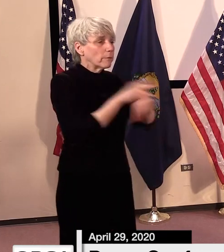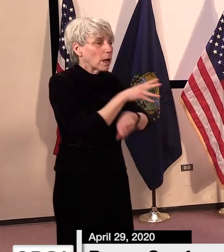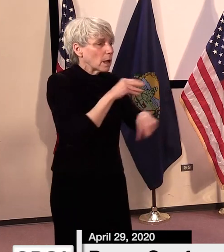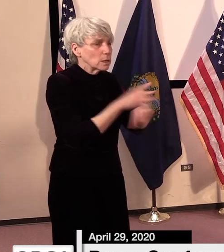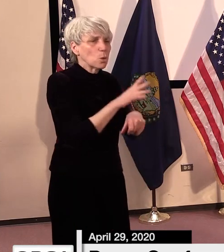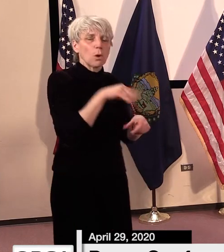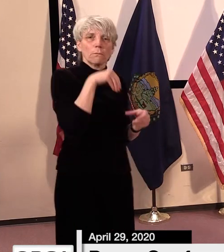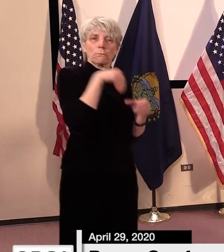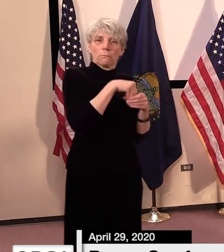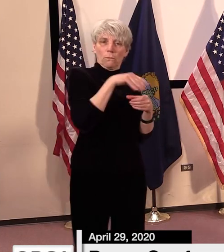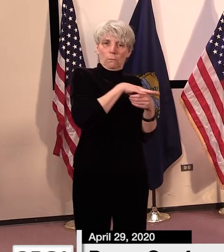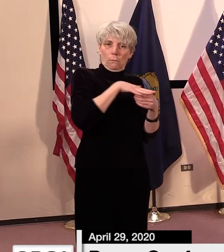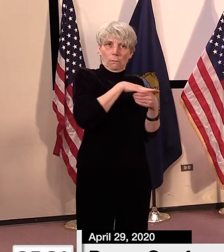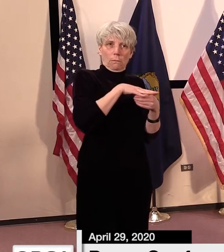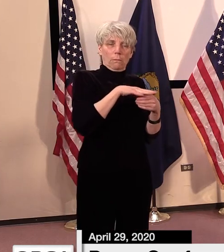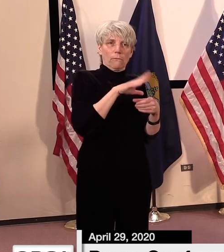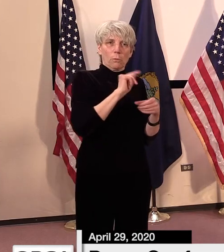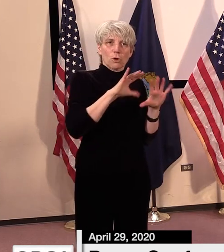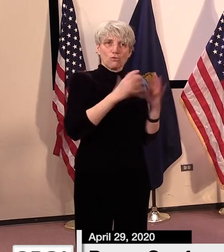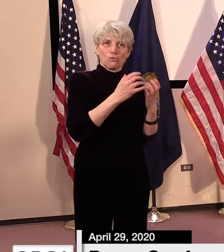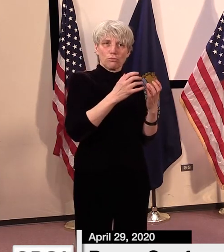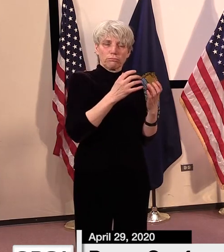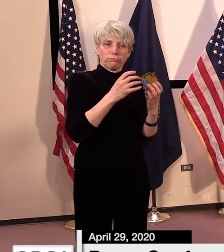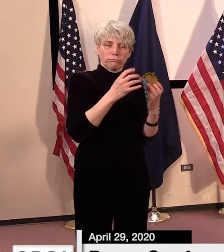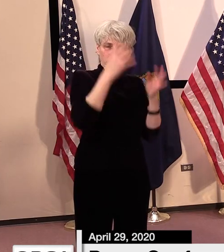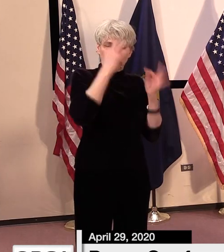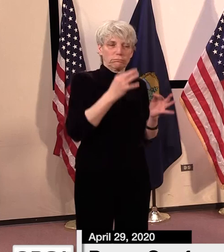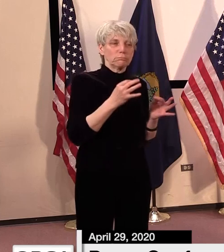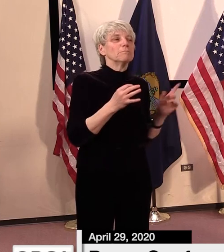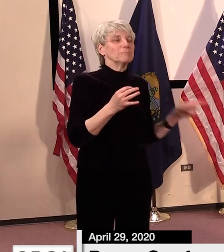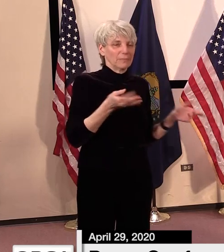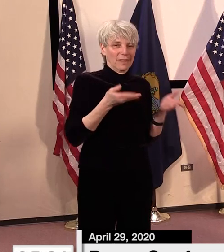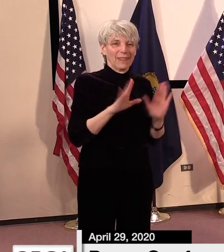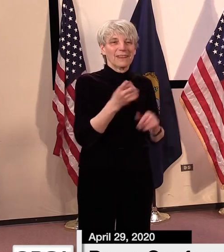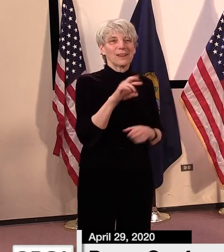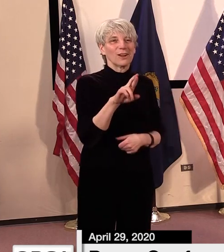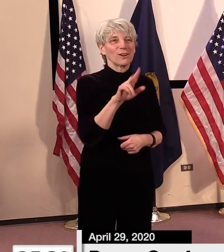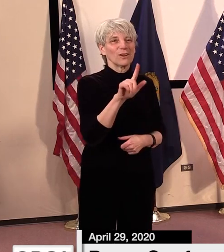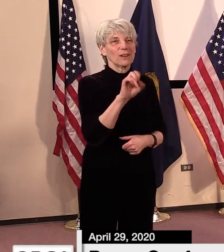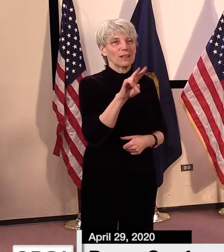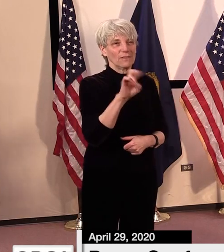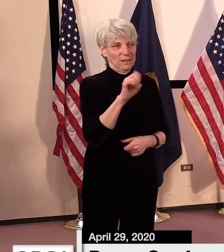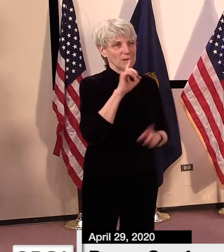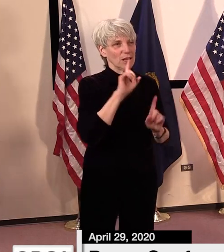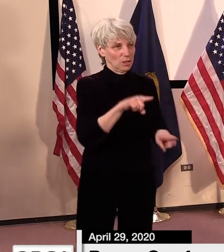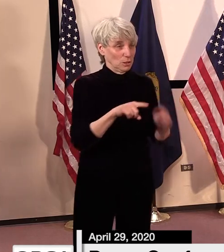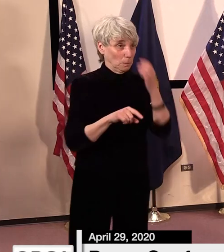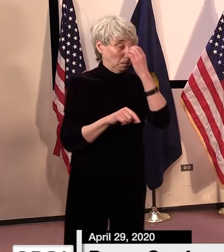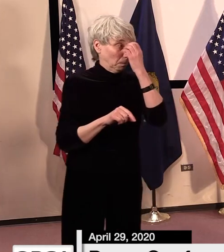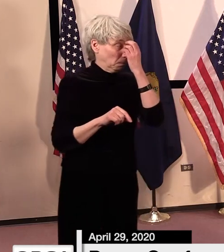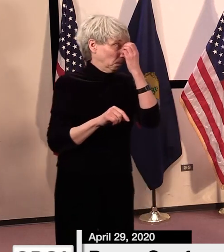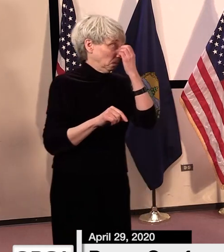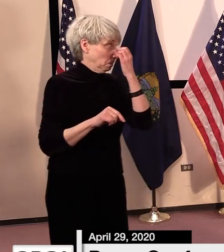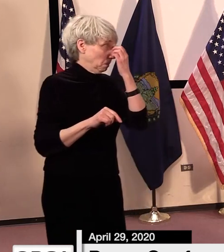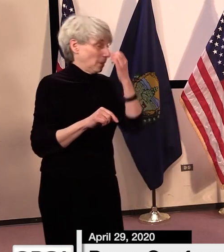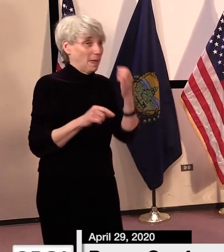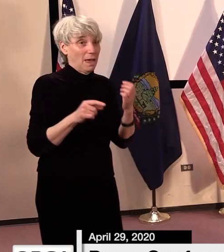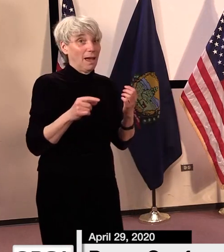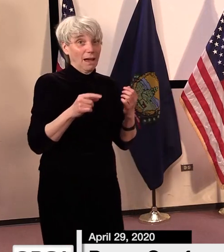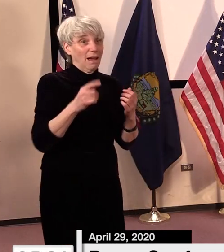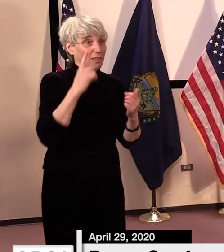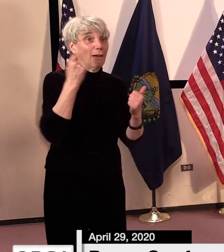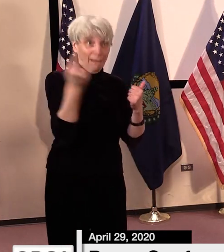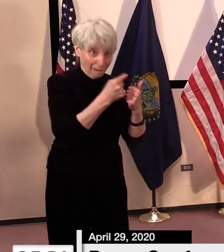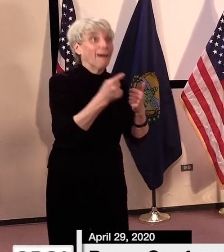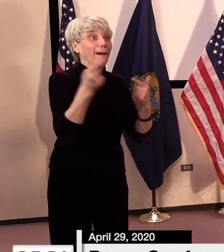in-house? And that's my question. I'm going to let Dr. Levine answer that. I would have to say probably all of the above,